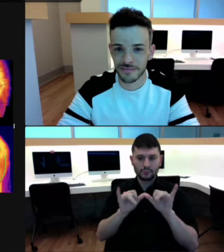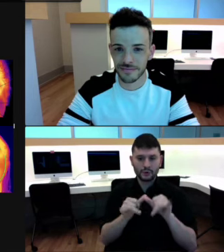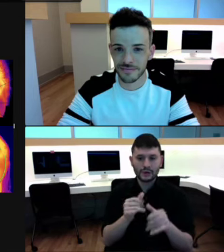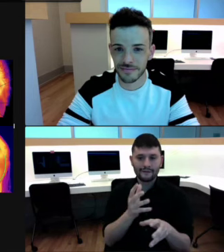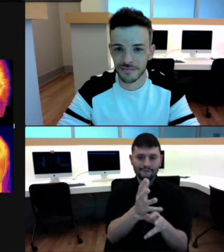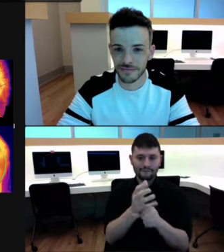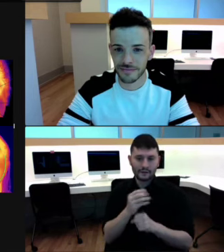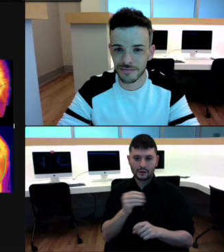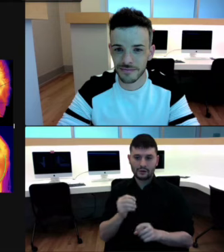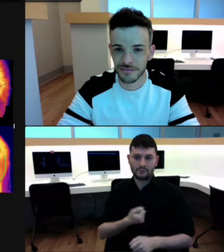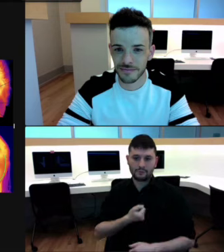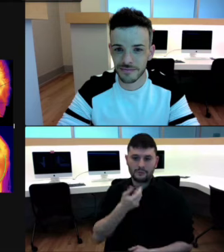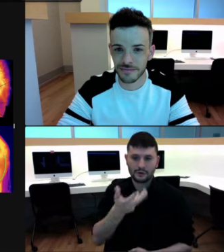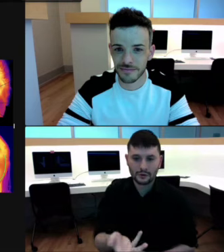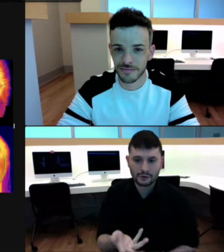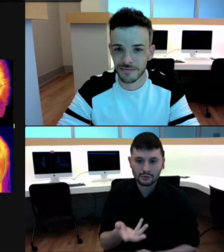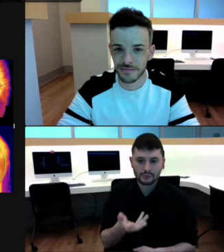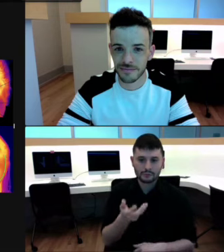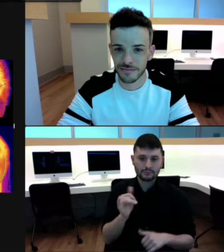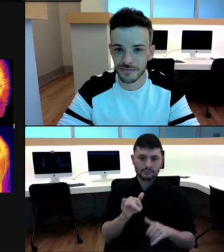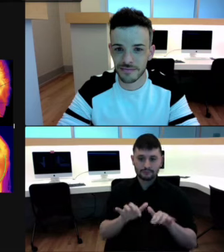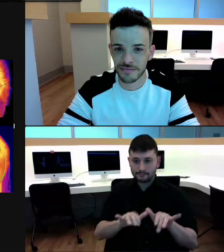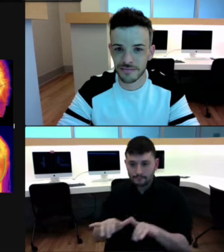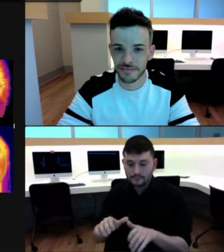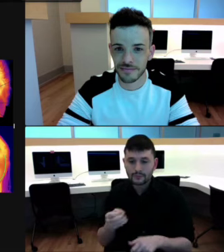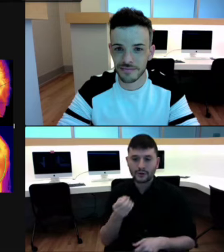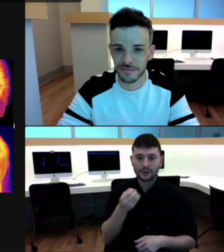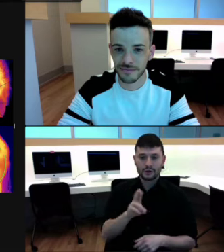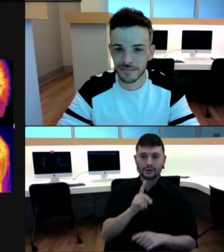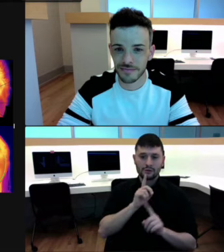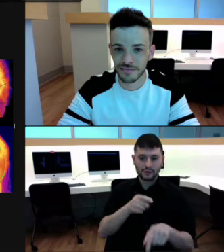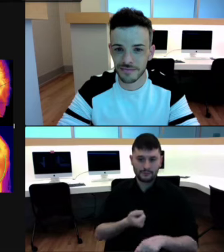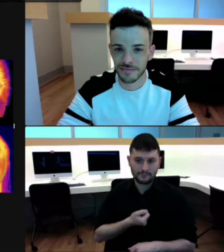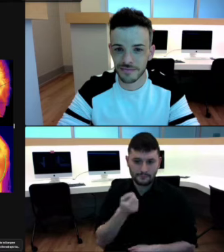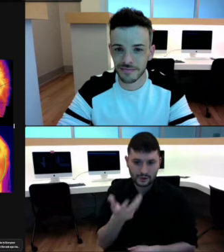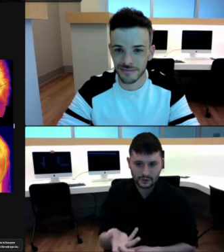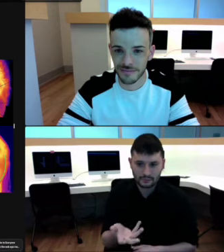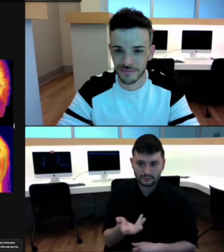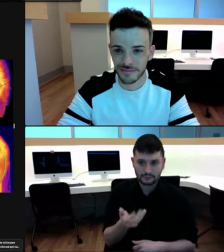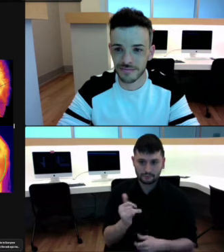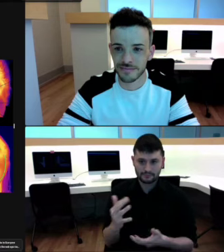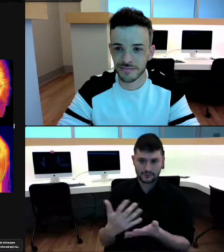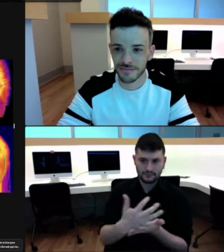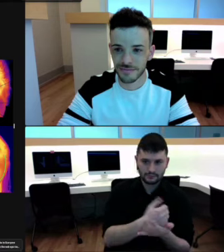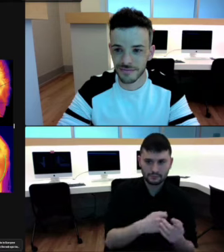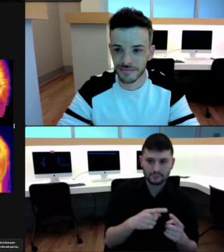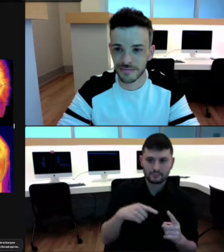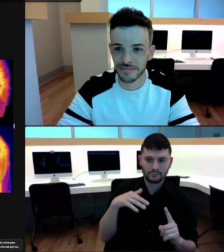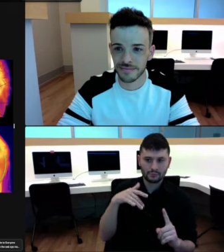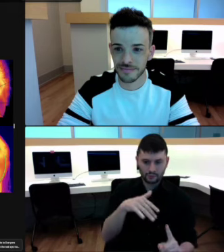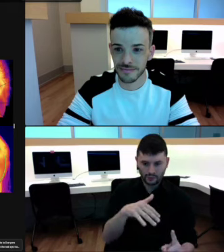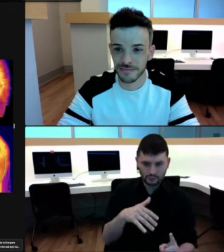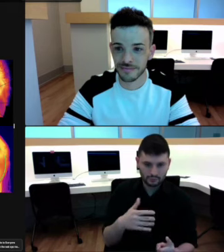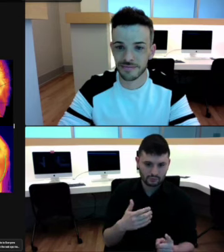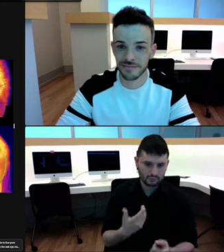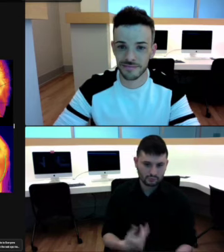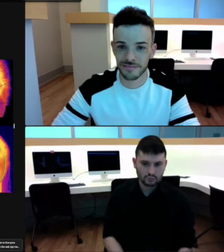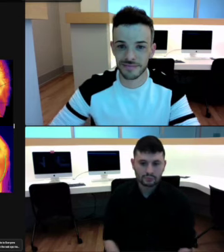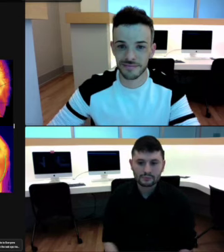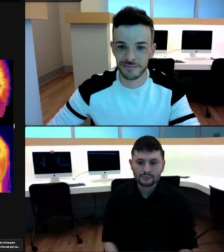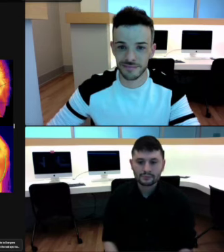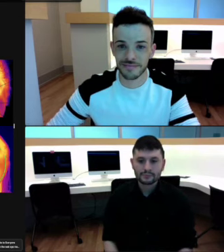at knowledge and sustained visual attention in expression of a person, be that through verbal